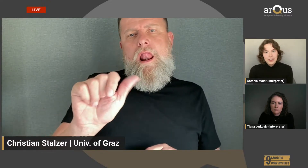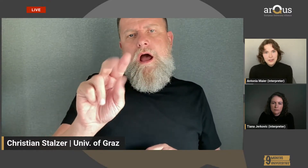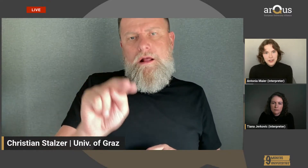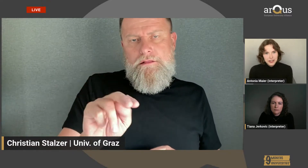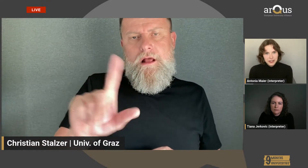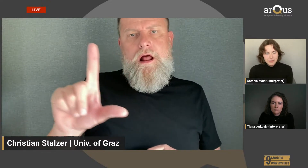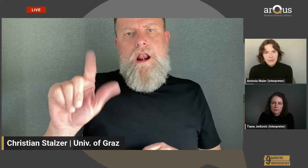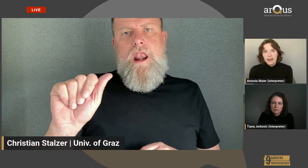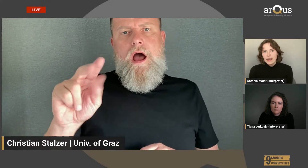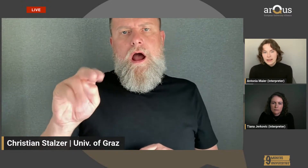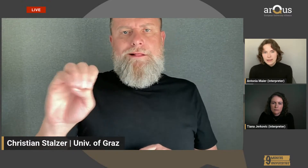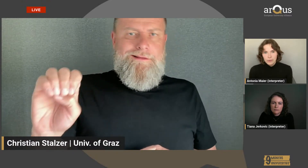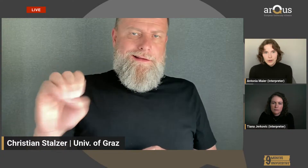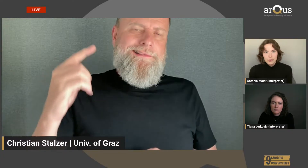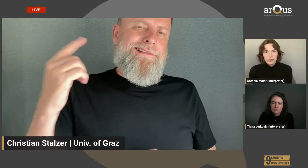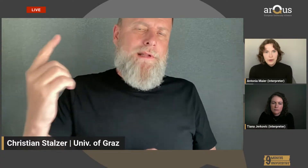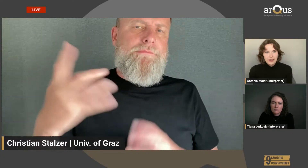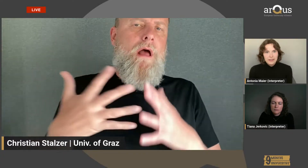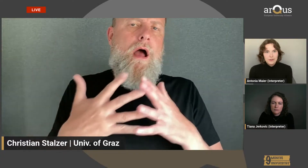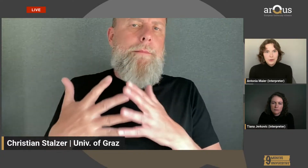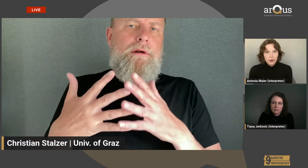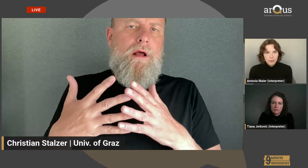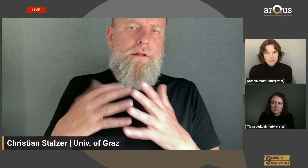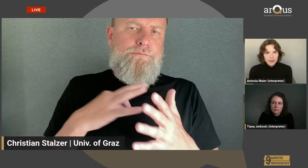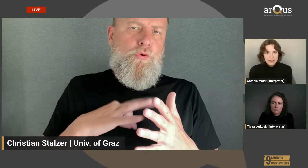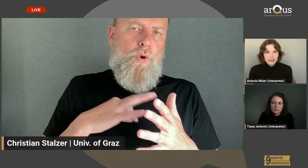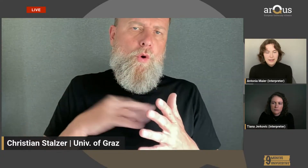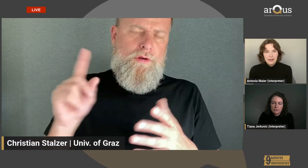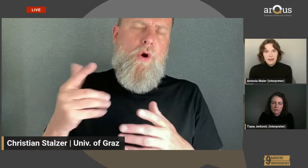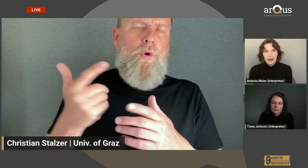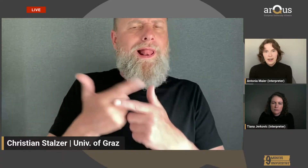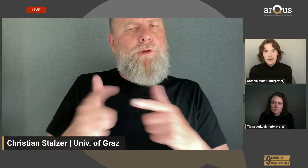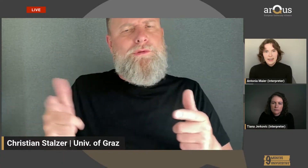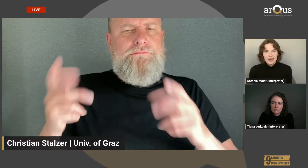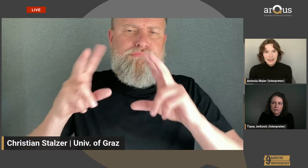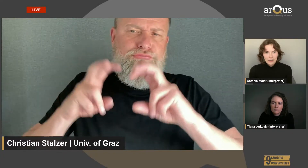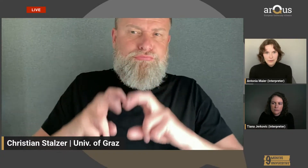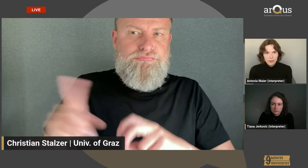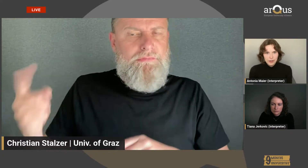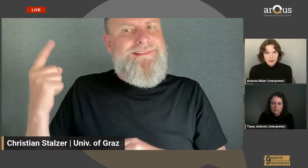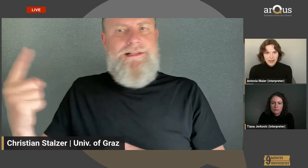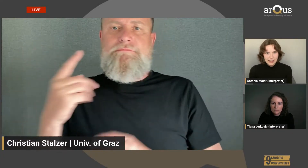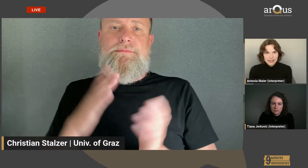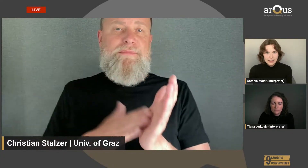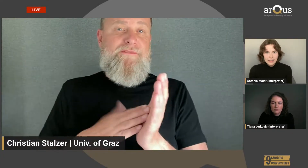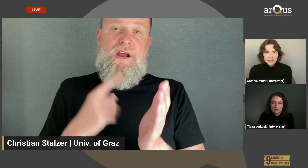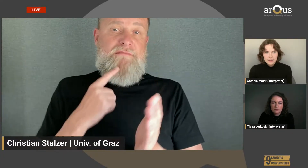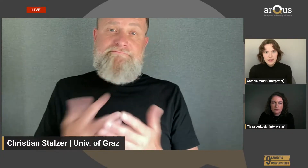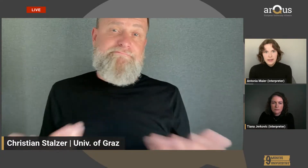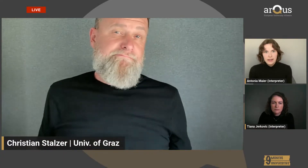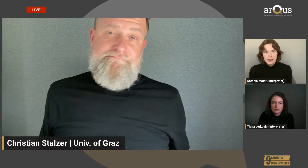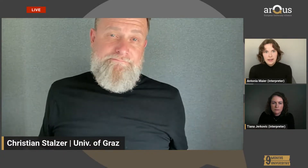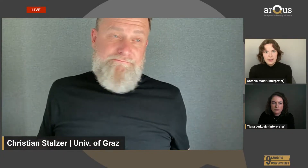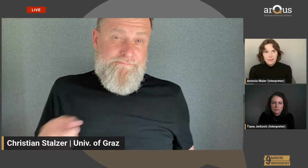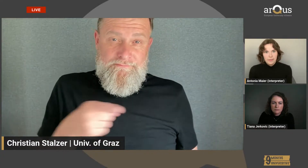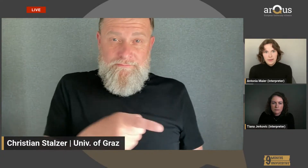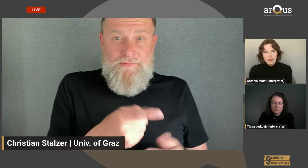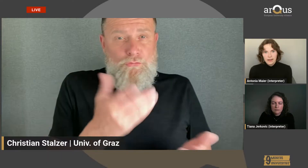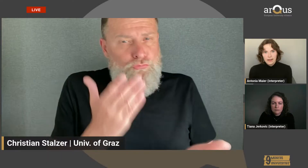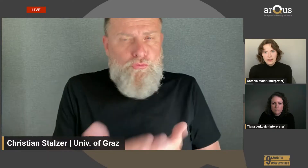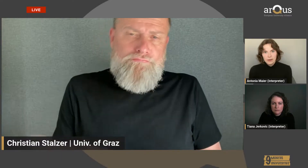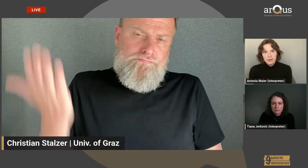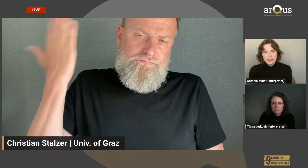a researcher, the one who coined this term, it's Harlan Lane from the United States,